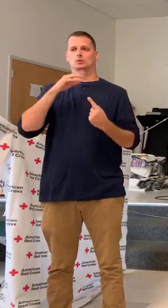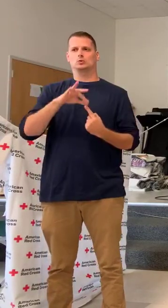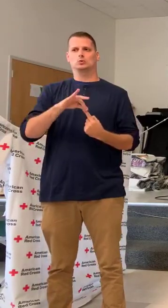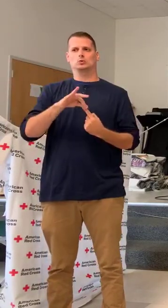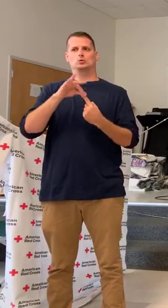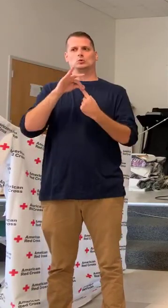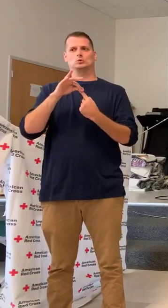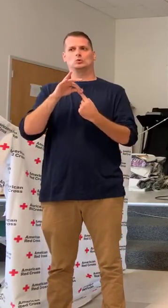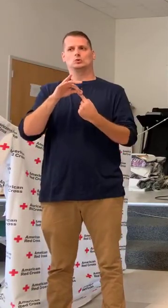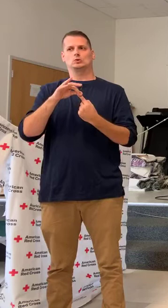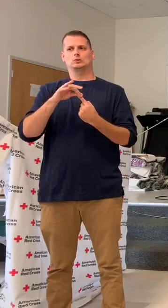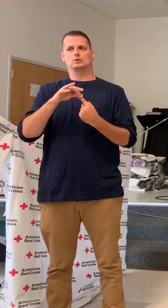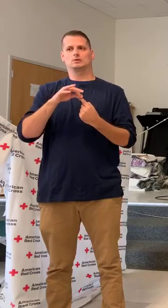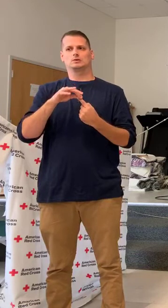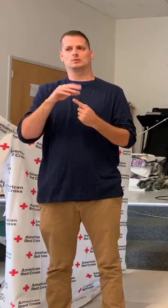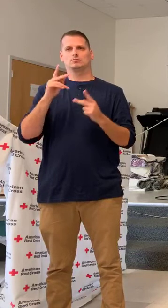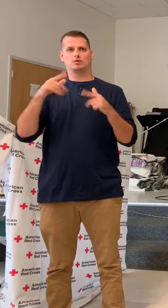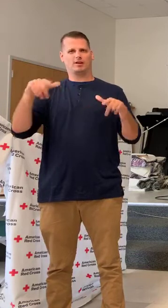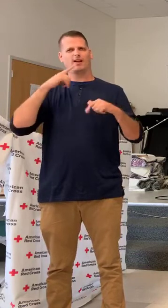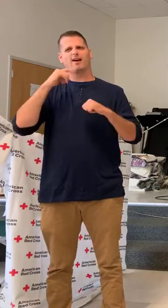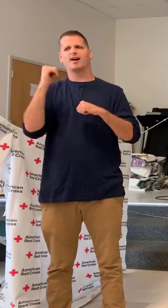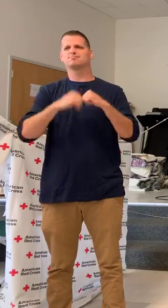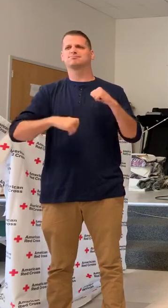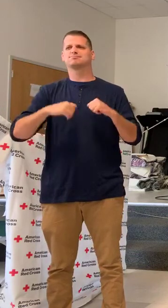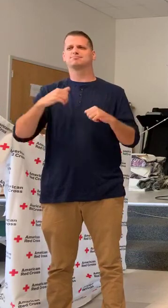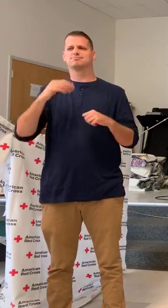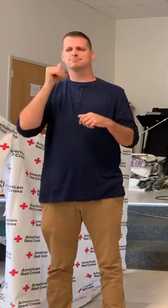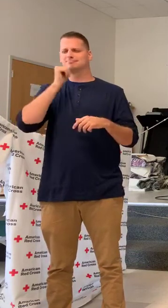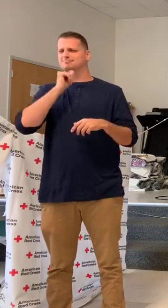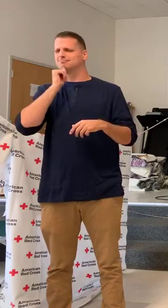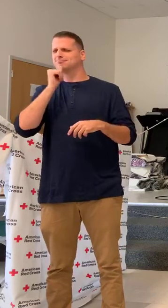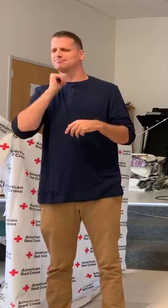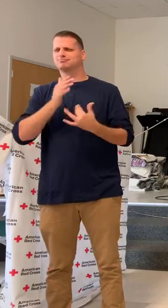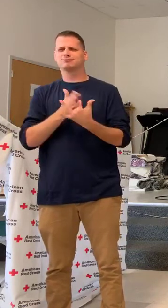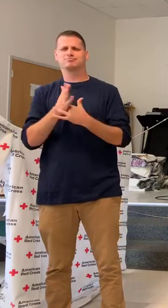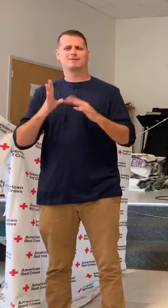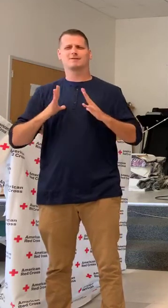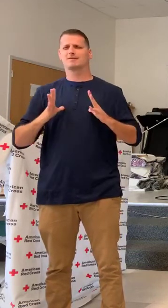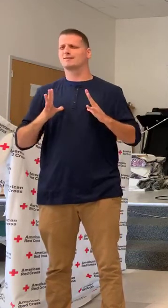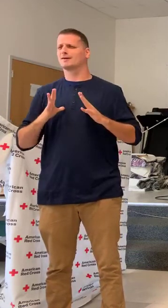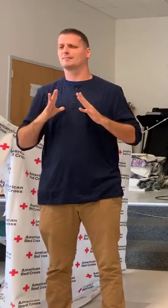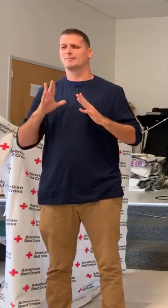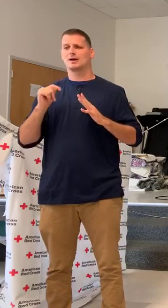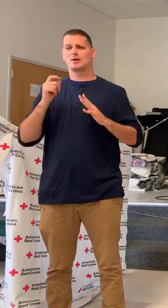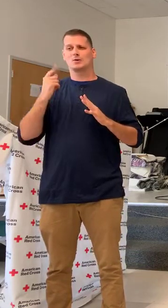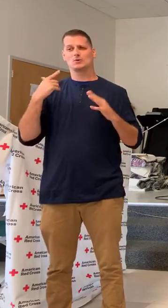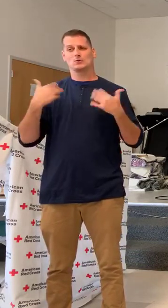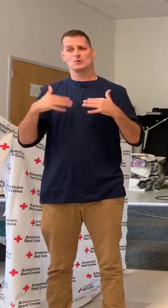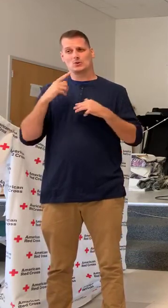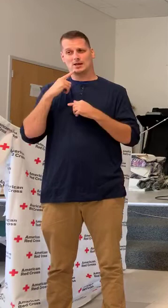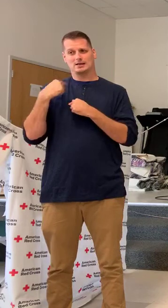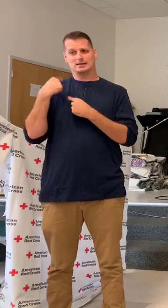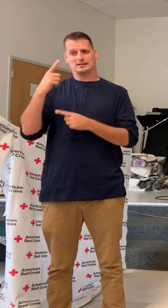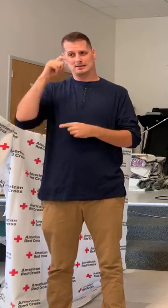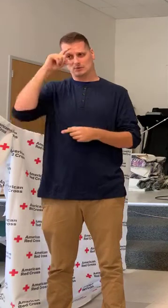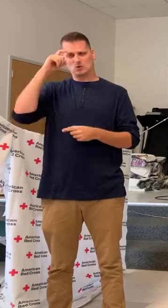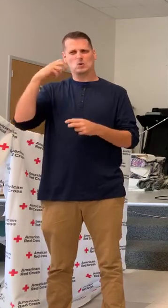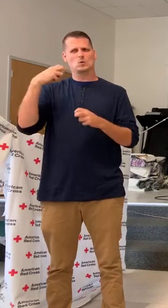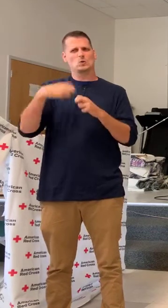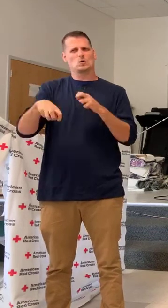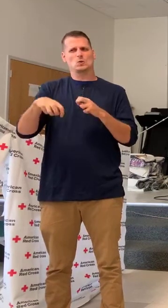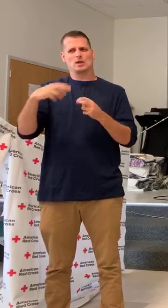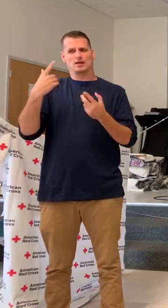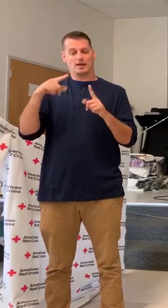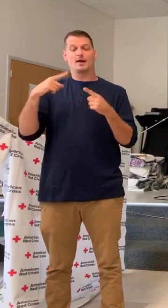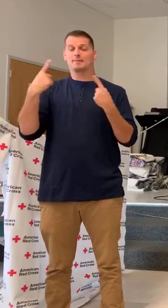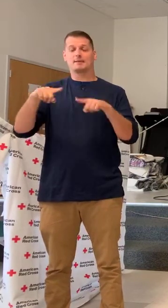we've taken a hard hit. So if there's something you need, please reach out to me. I will do my best to make sure that these agencies understand